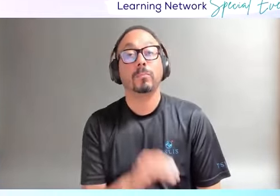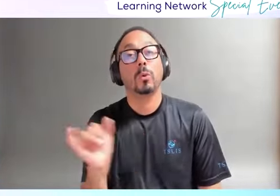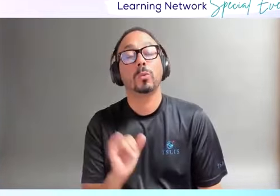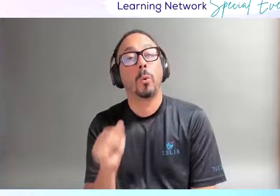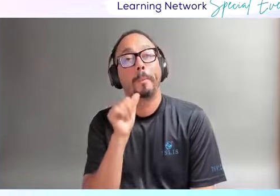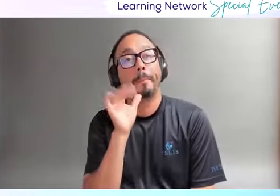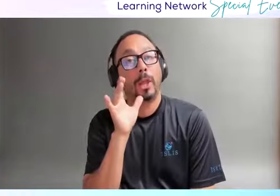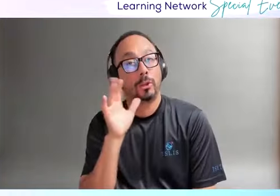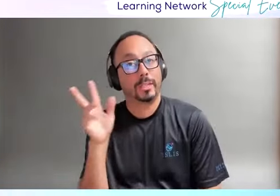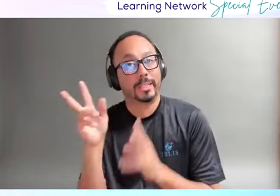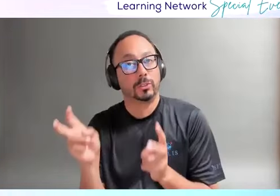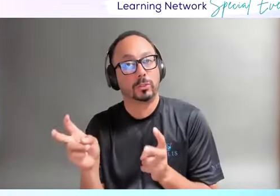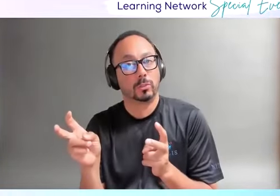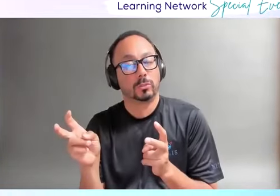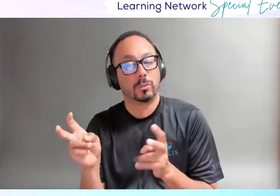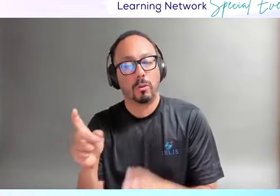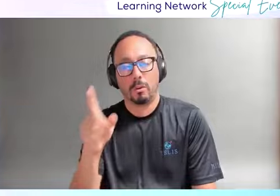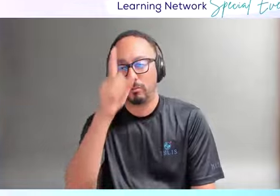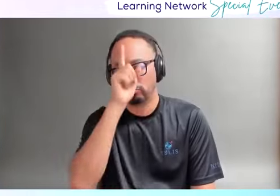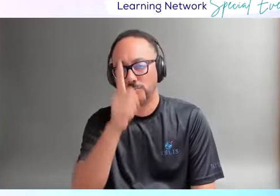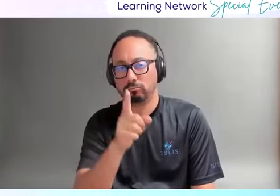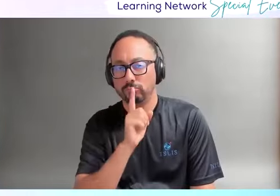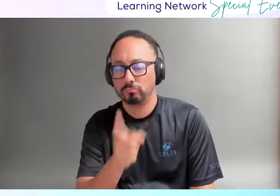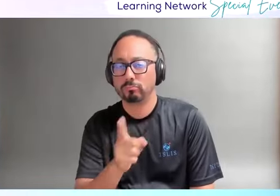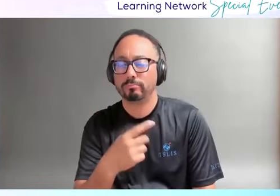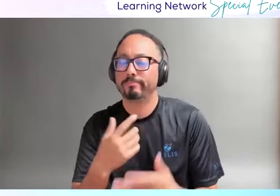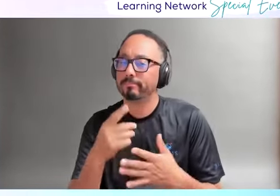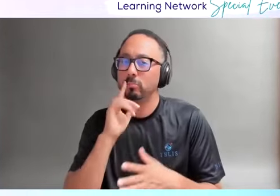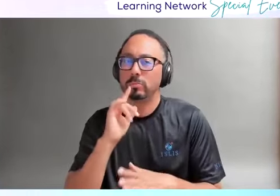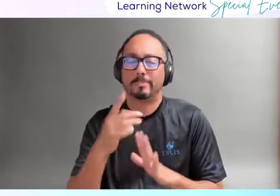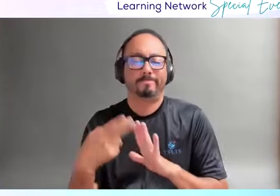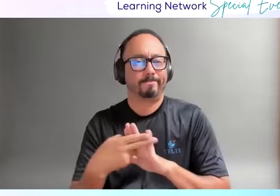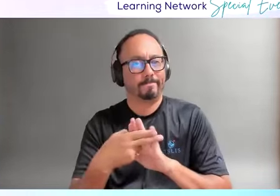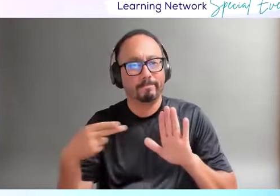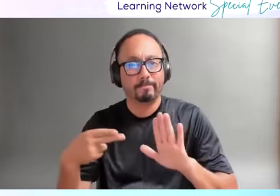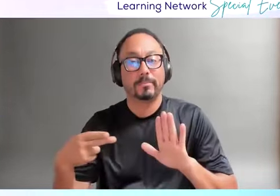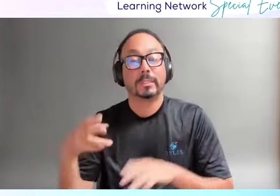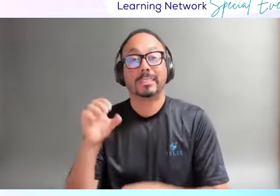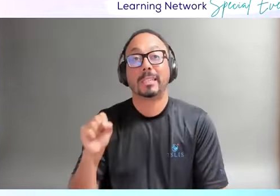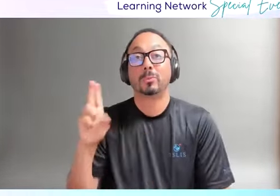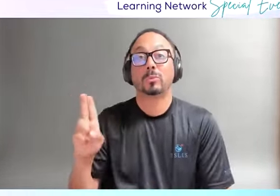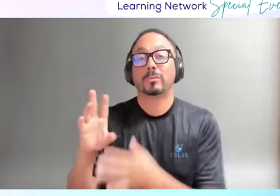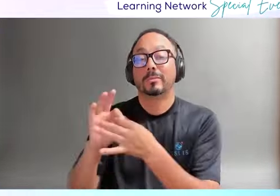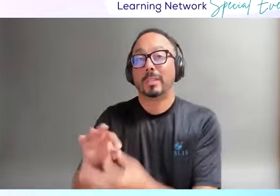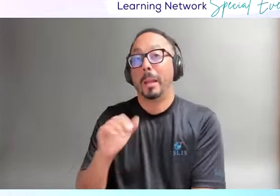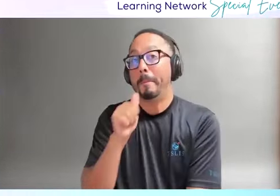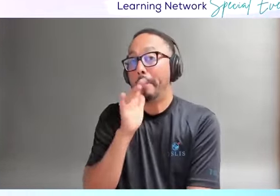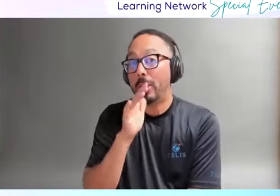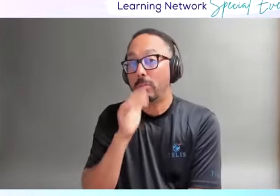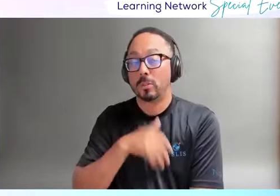doubt that the stigma of substance use engaged with mothering, pregnancy, and parenting is